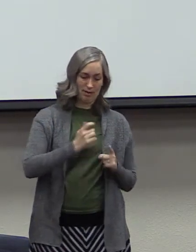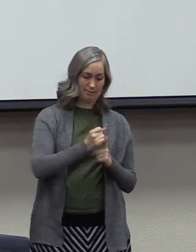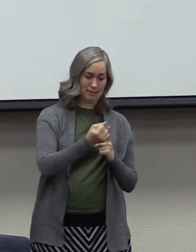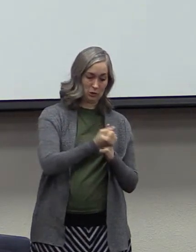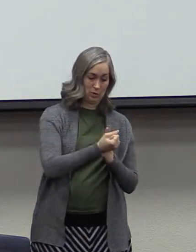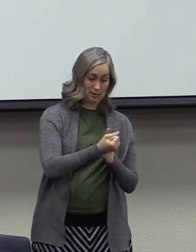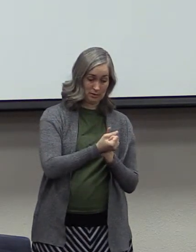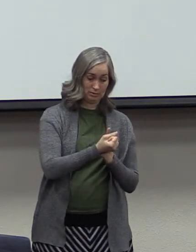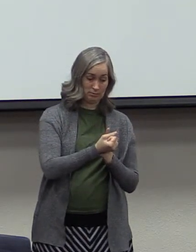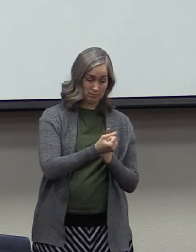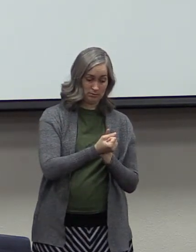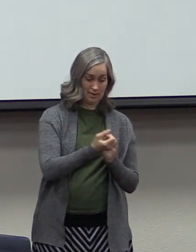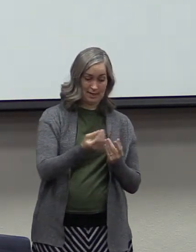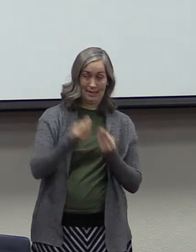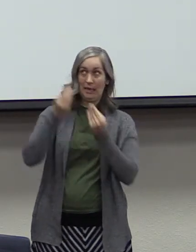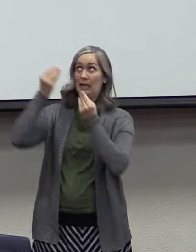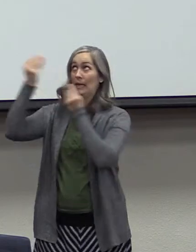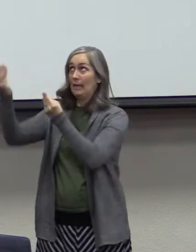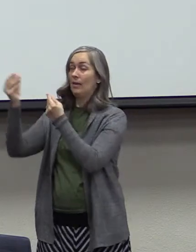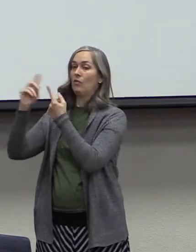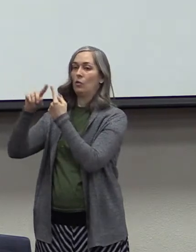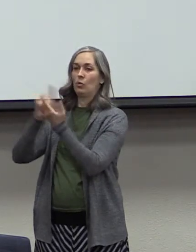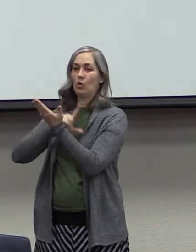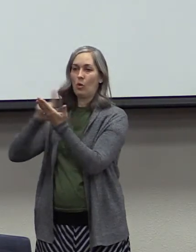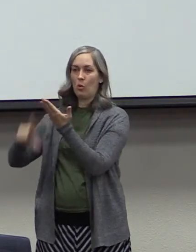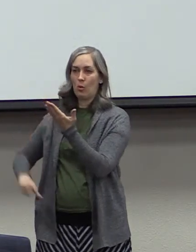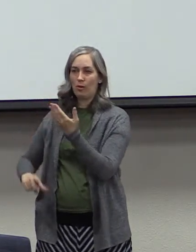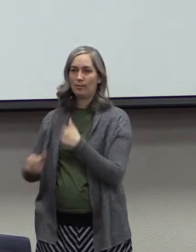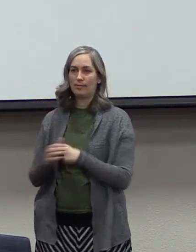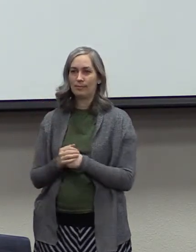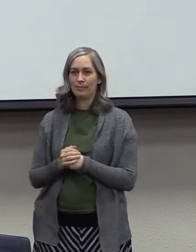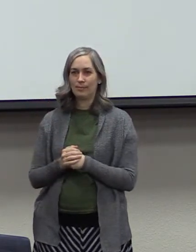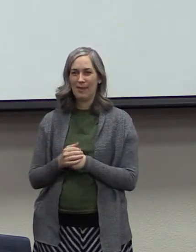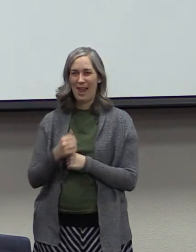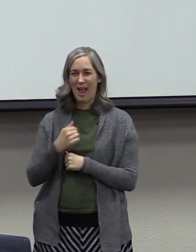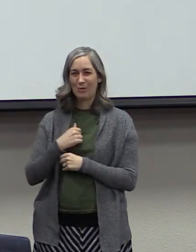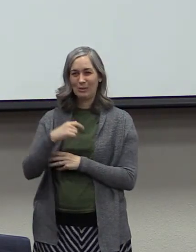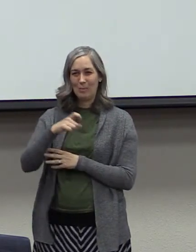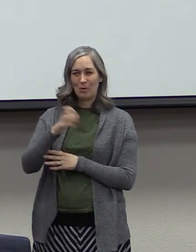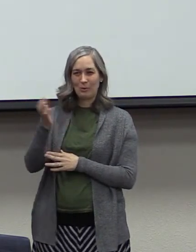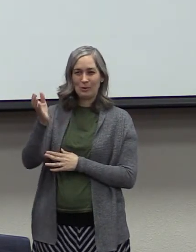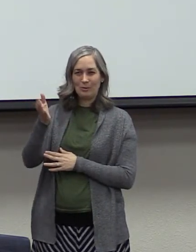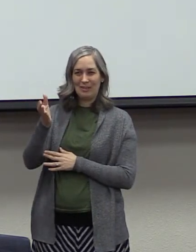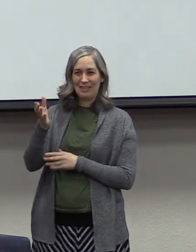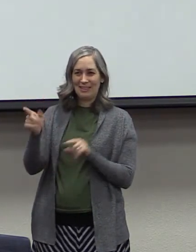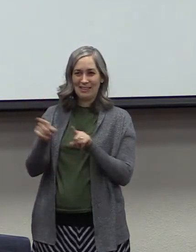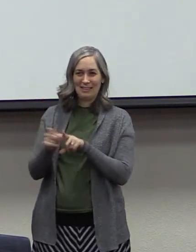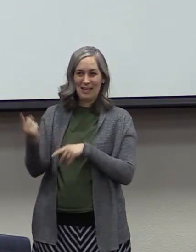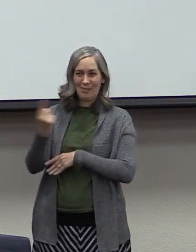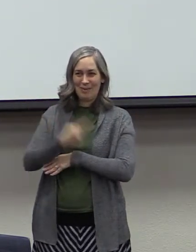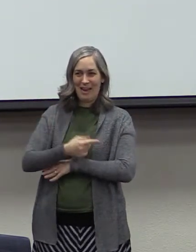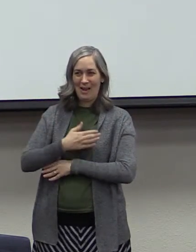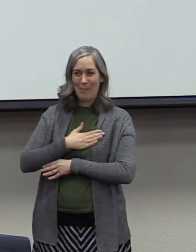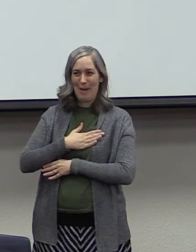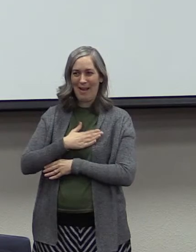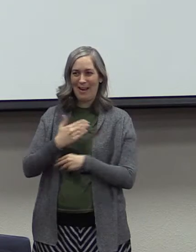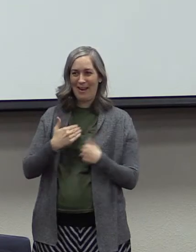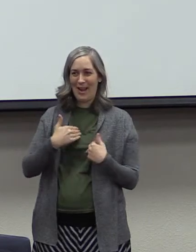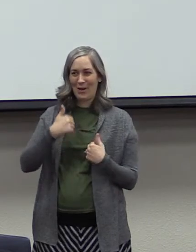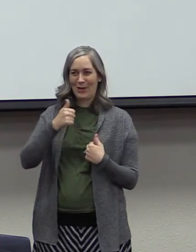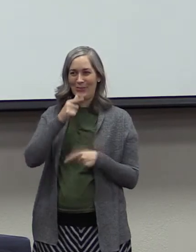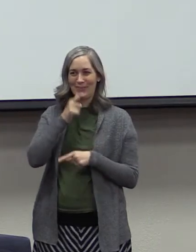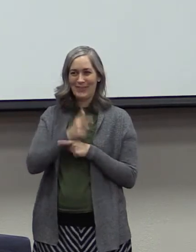give that to our Lord. I was originally scheduled to speak on the same day as my little sister's birthday, back